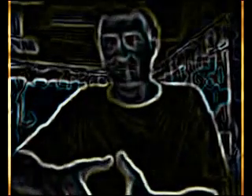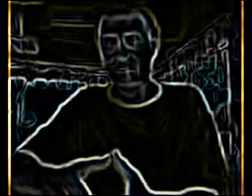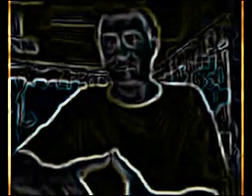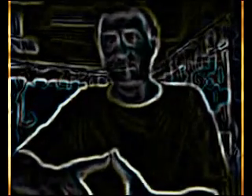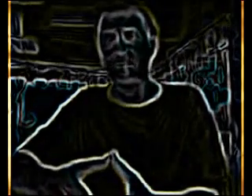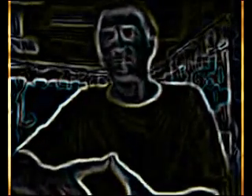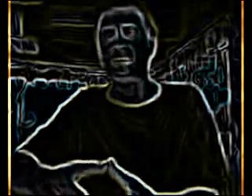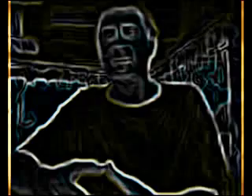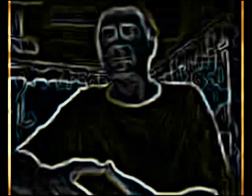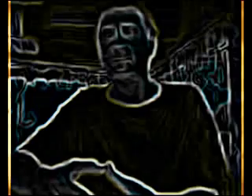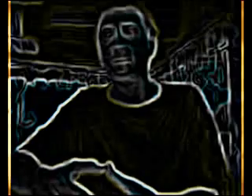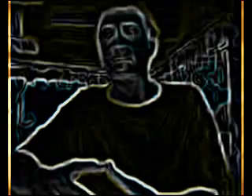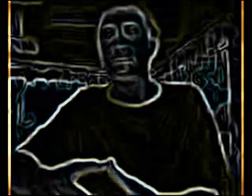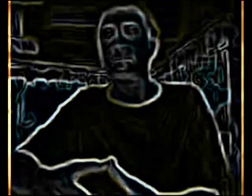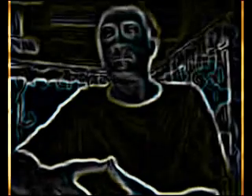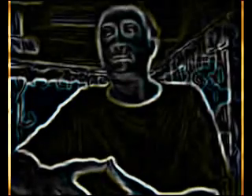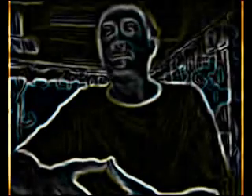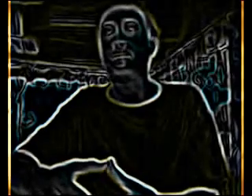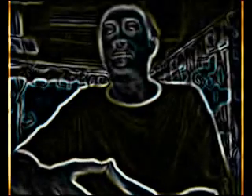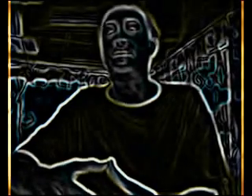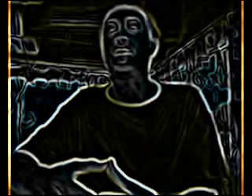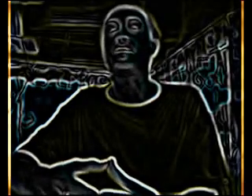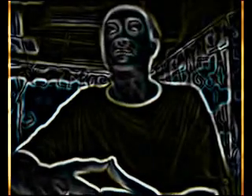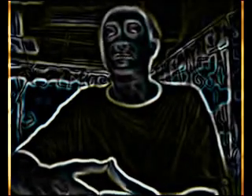in favor of not letting the governor have a $500 million